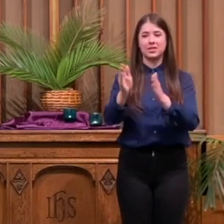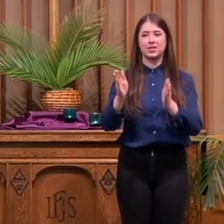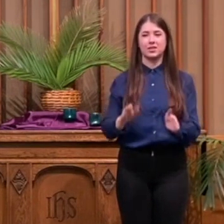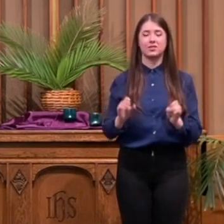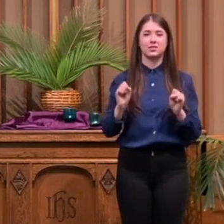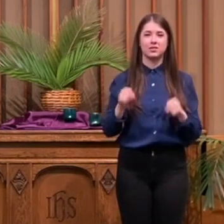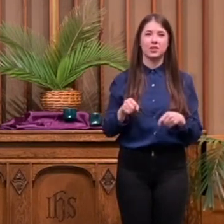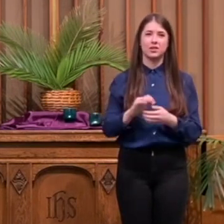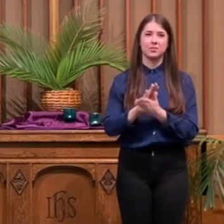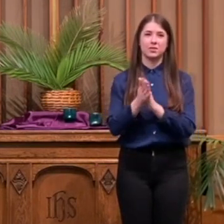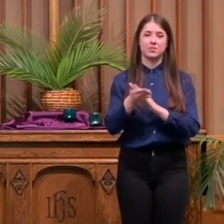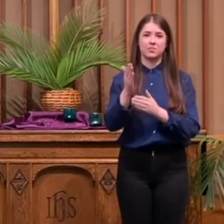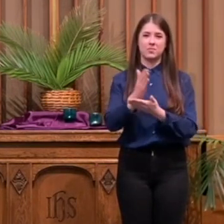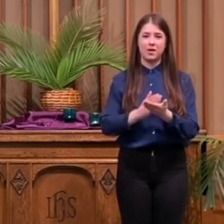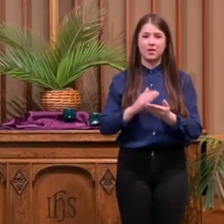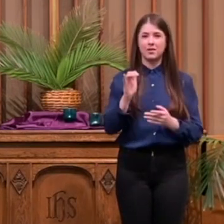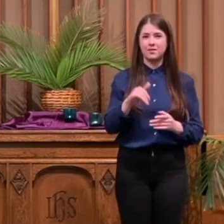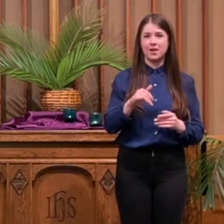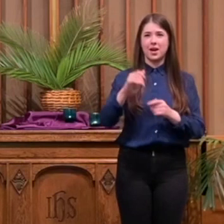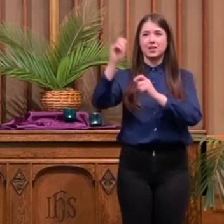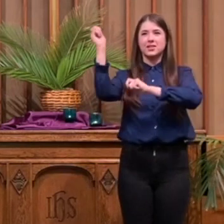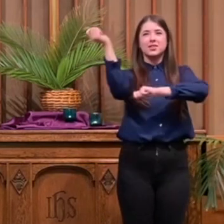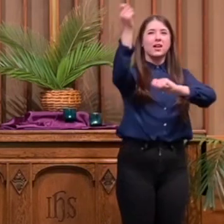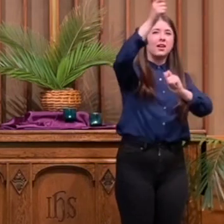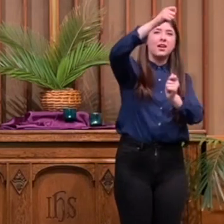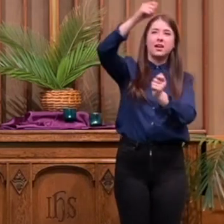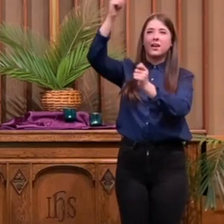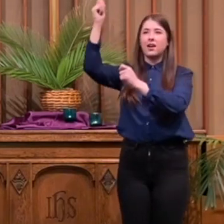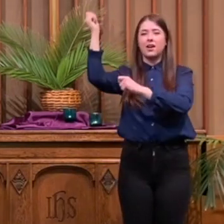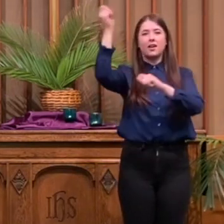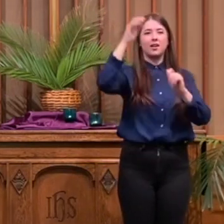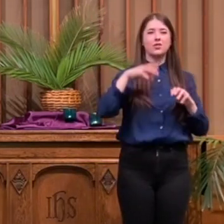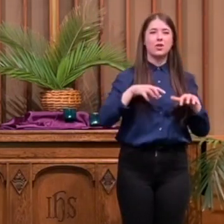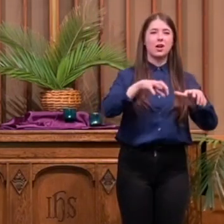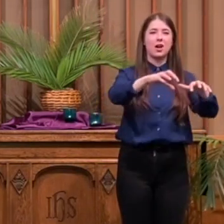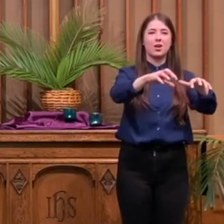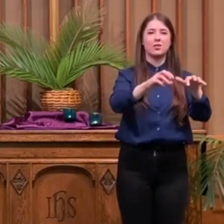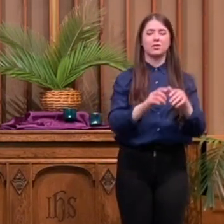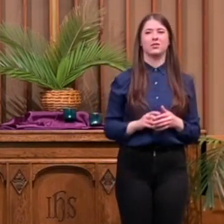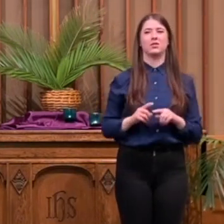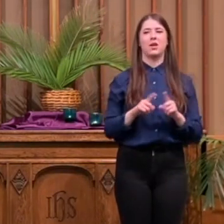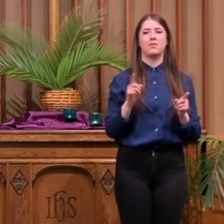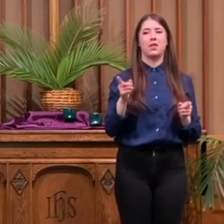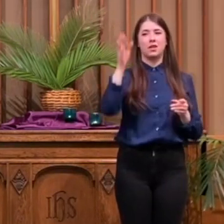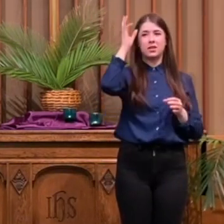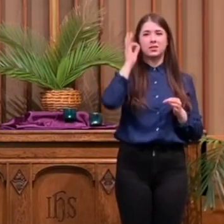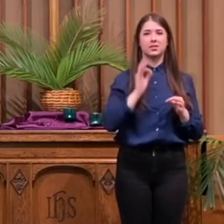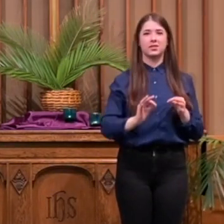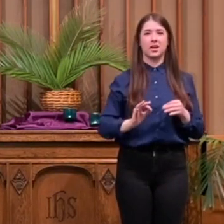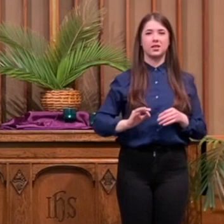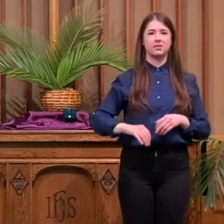been a part of that palm-waving crowd, but they decided to dig